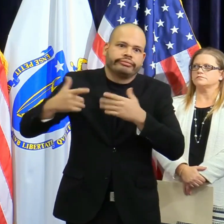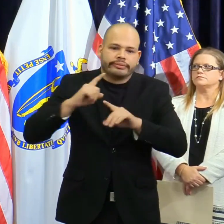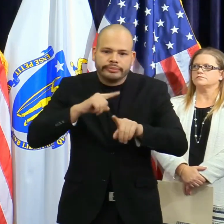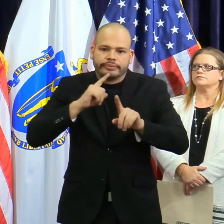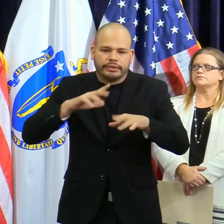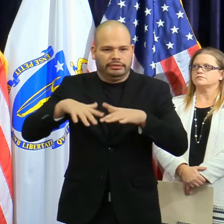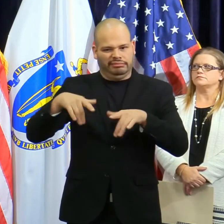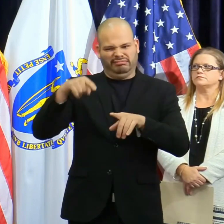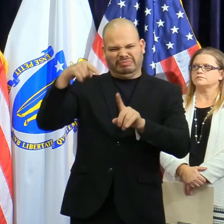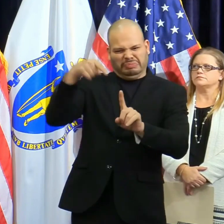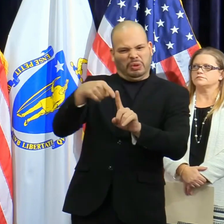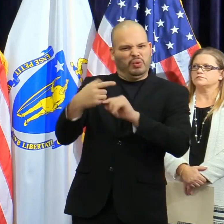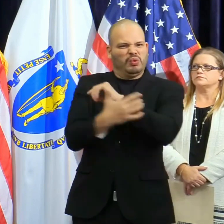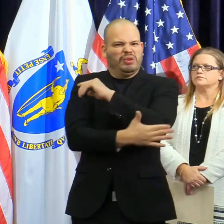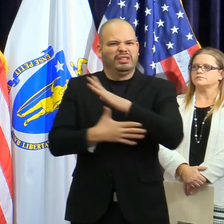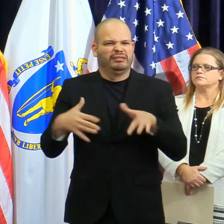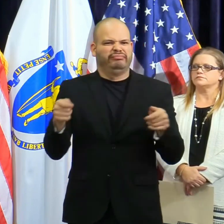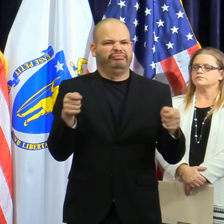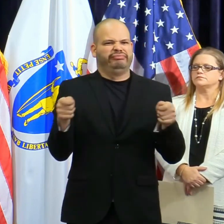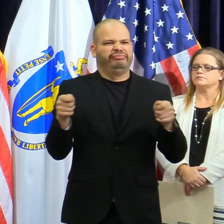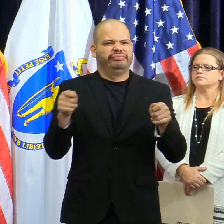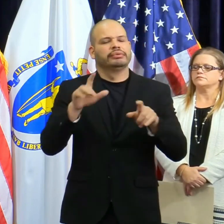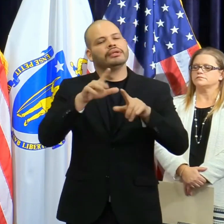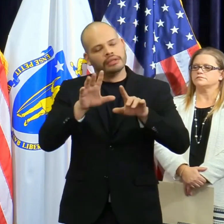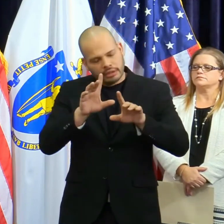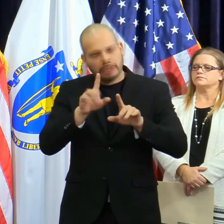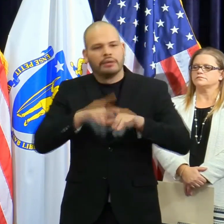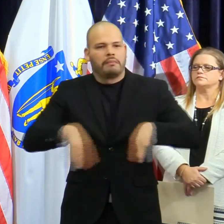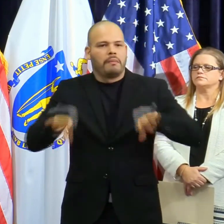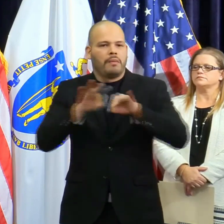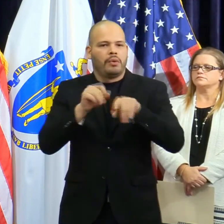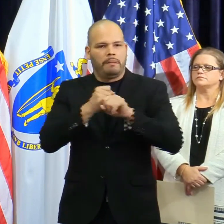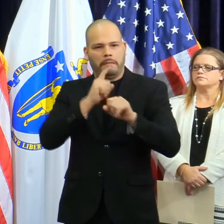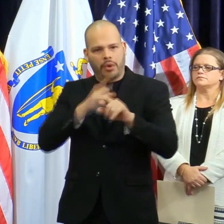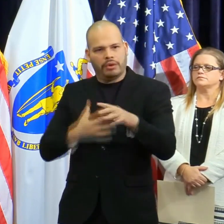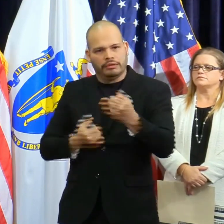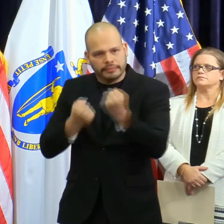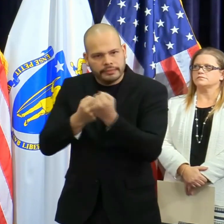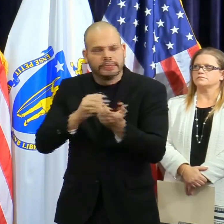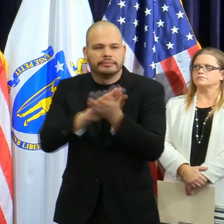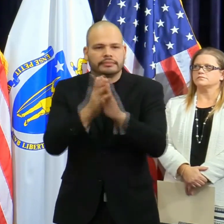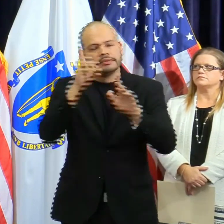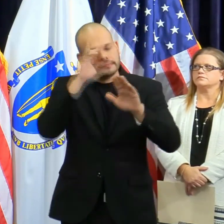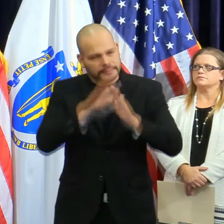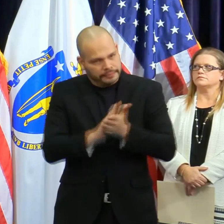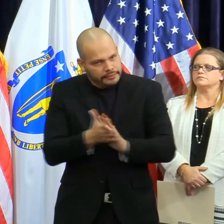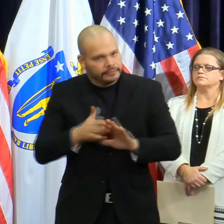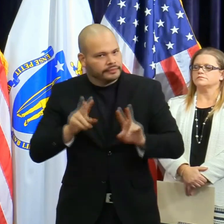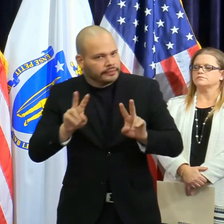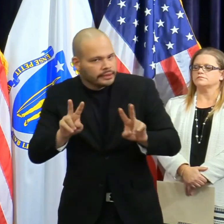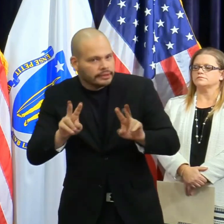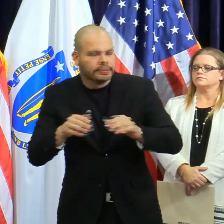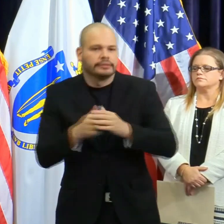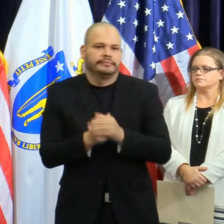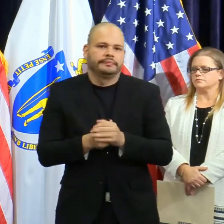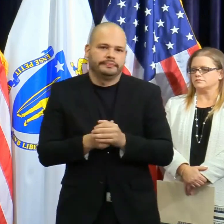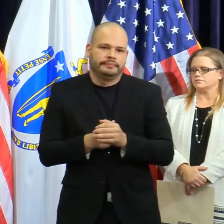freedom, openness, and peace. May God bless the people of the free democratic nation of the Ukraine.